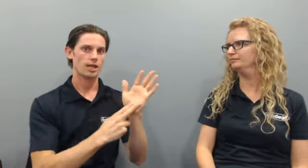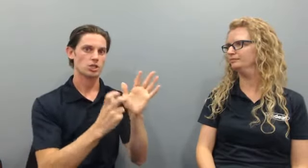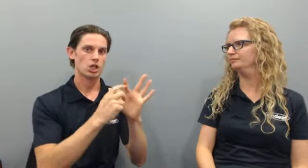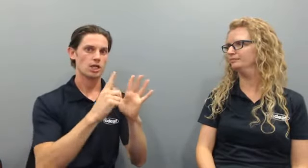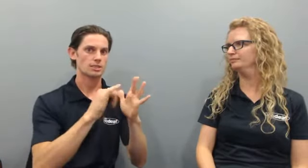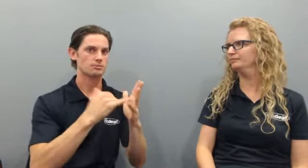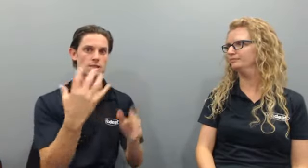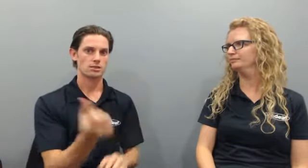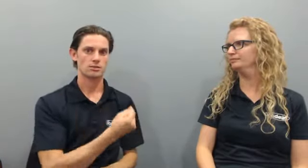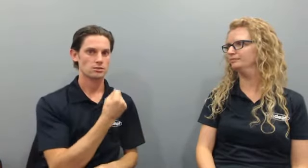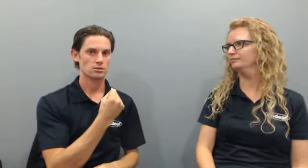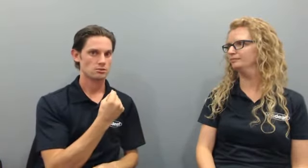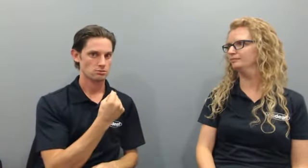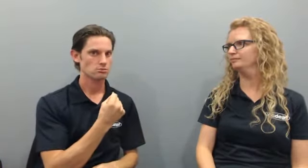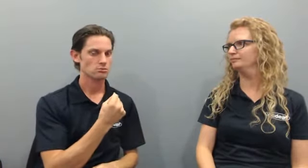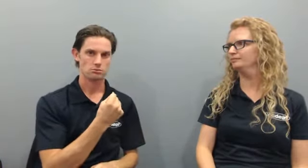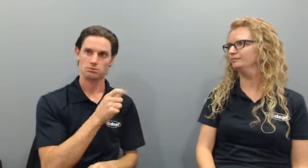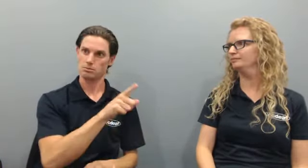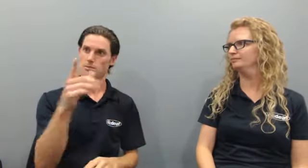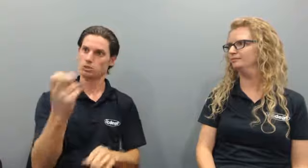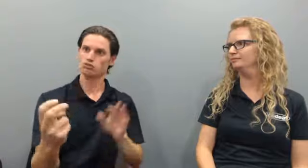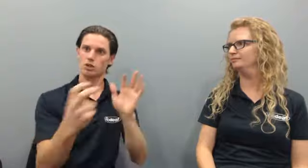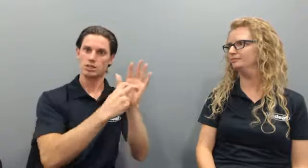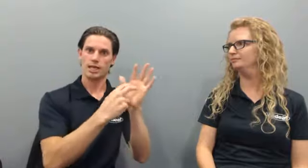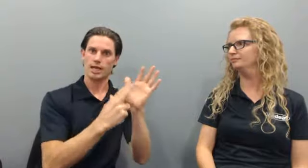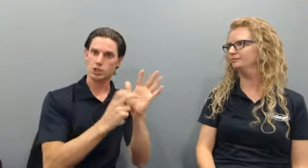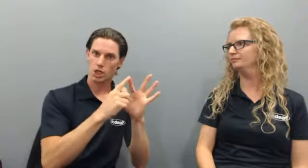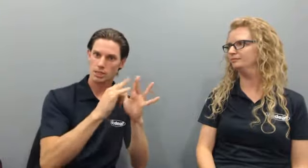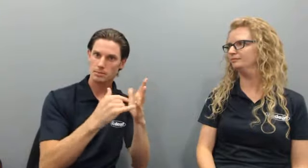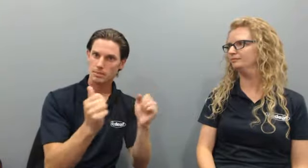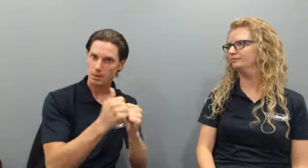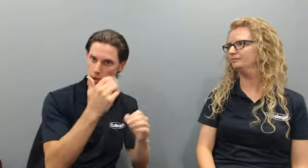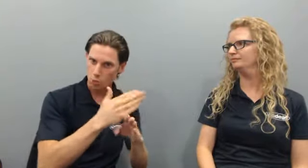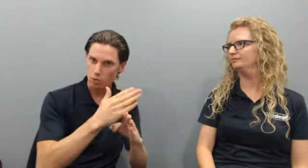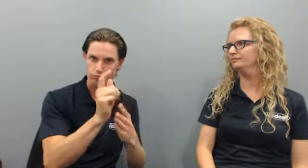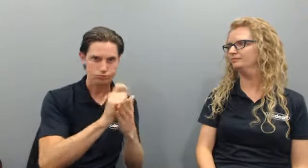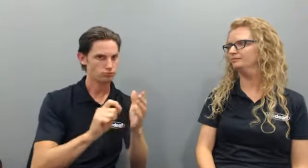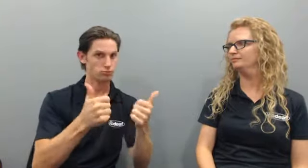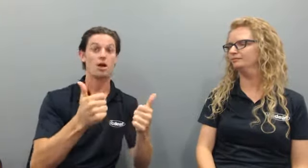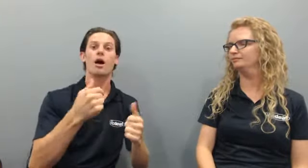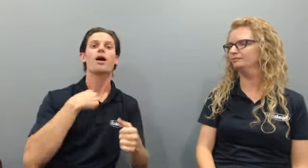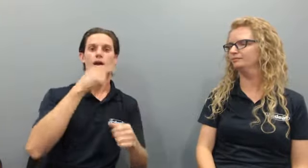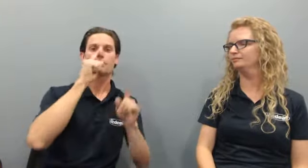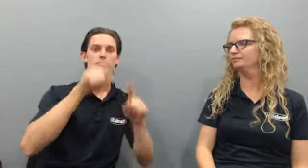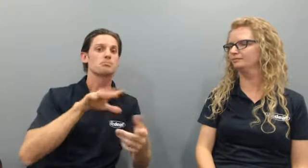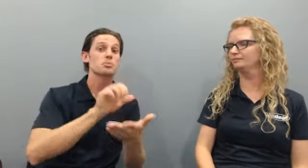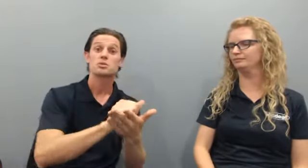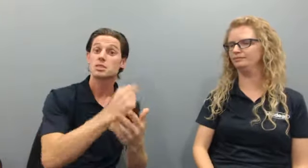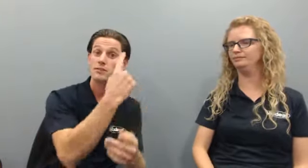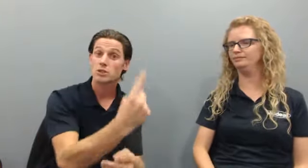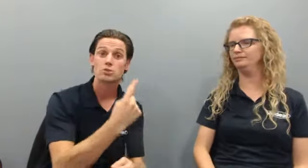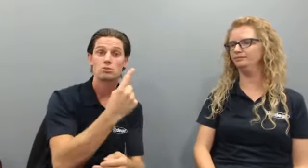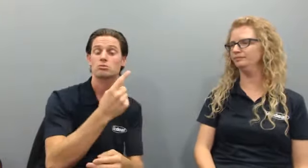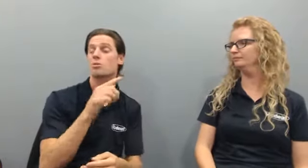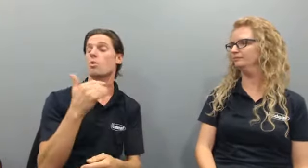Any interpreters or agencies you want to use interpreters with must be registered with the NDIS. They must have all the paperwork done,